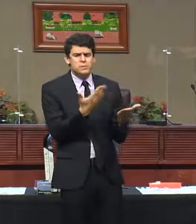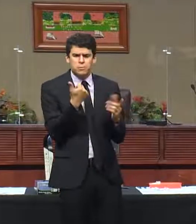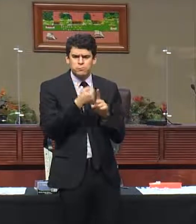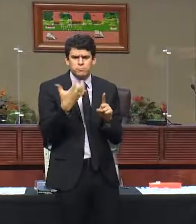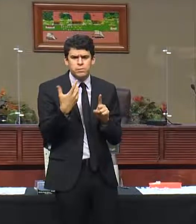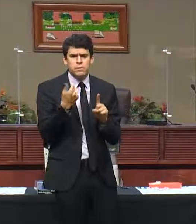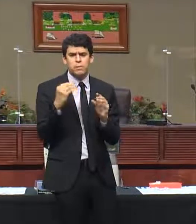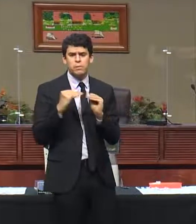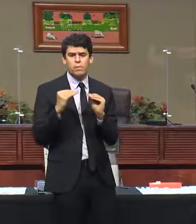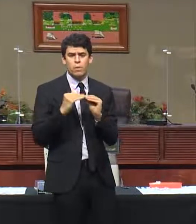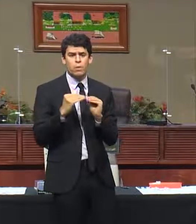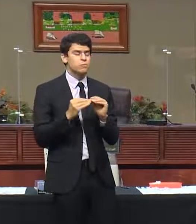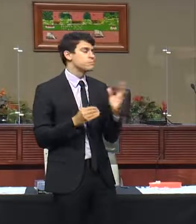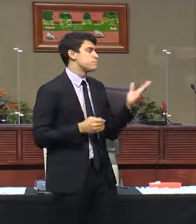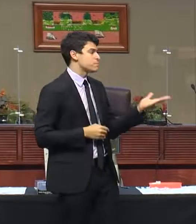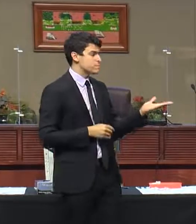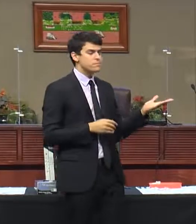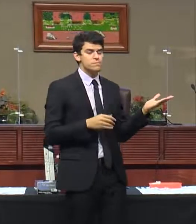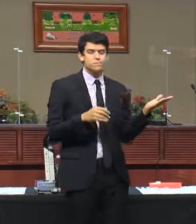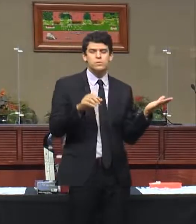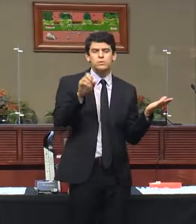very technical sometimes, but